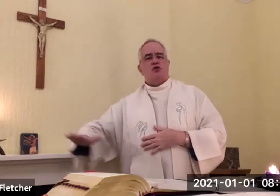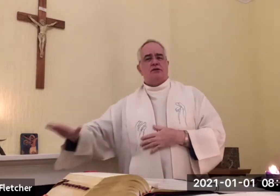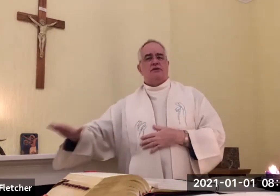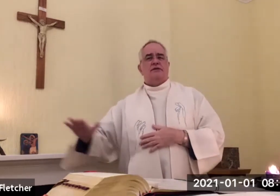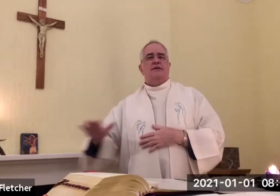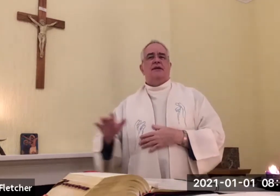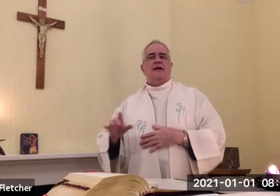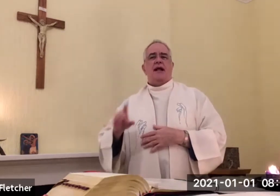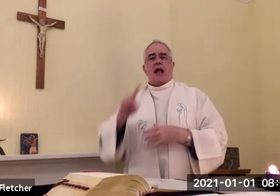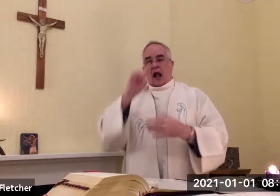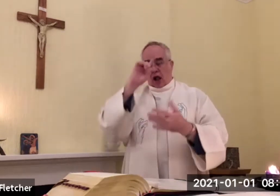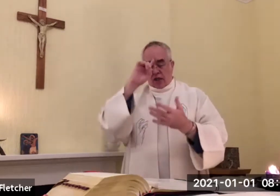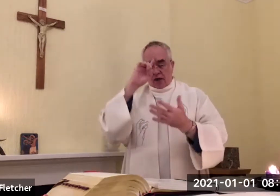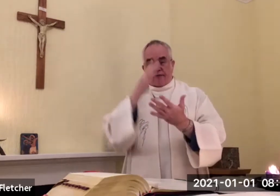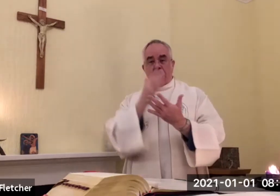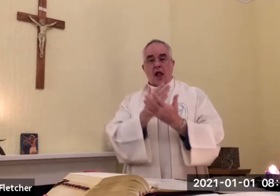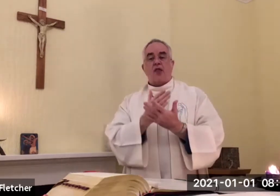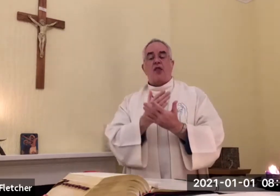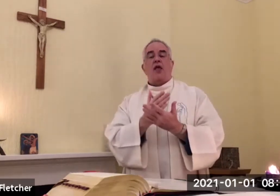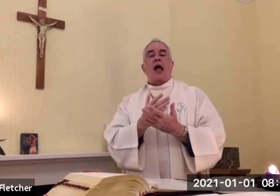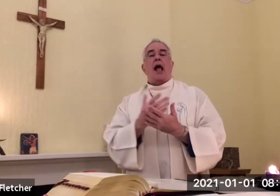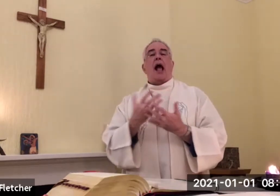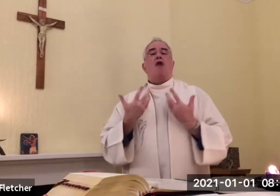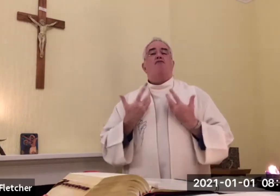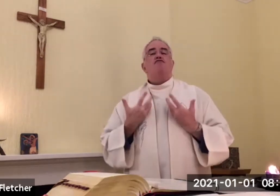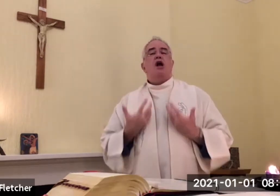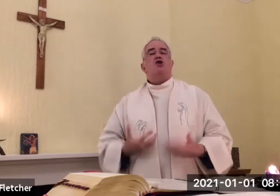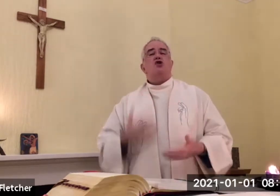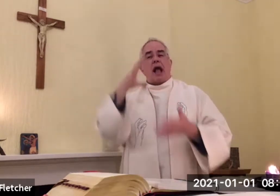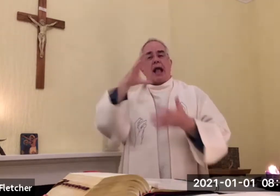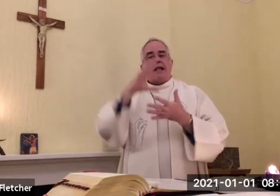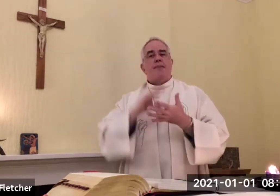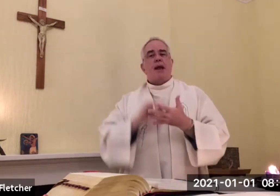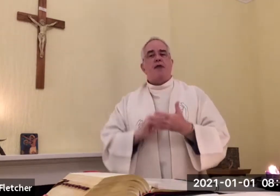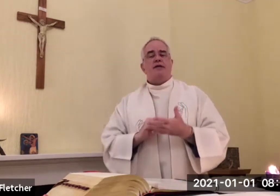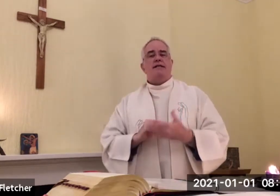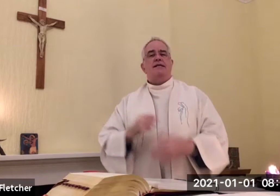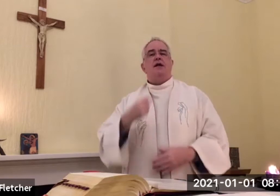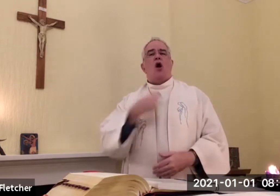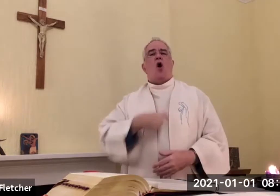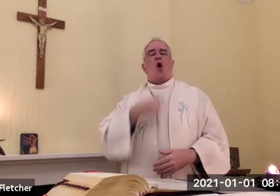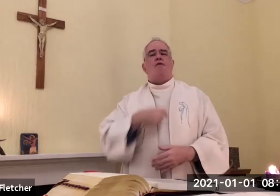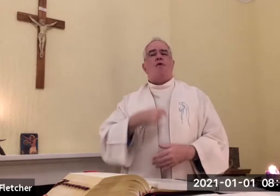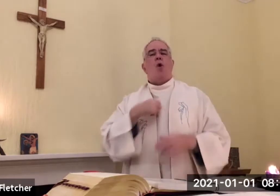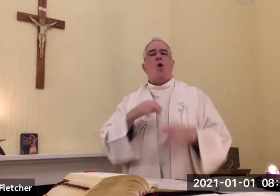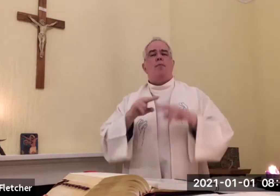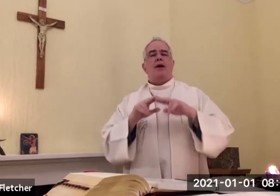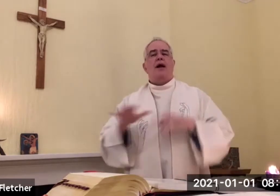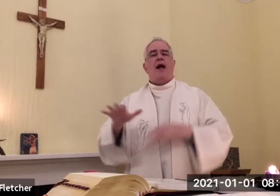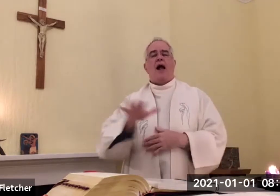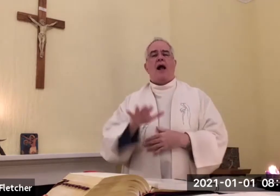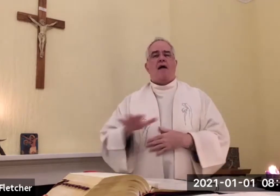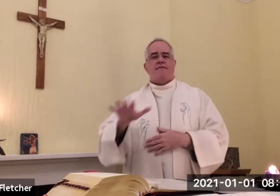children in the first and rich experience of human